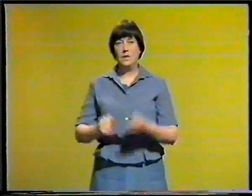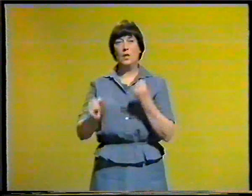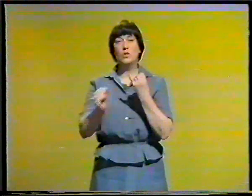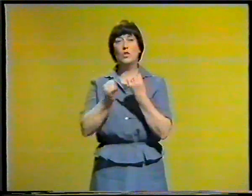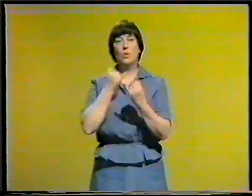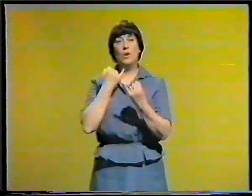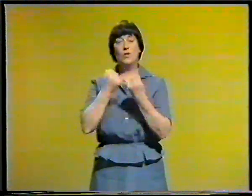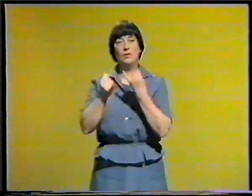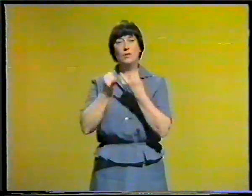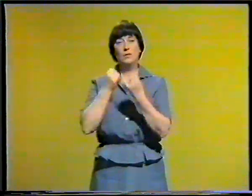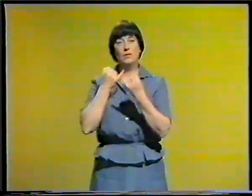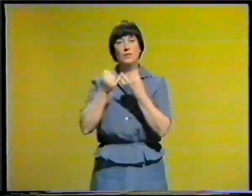To quarrel.